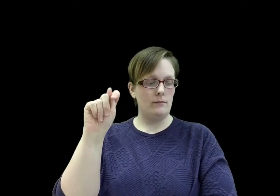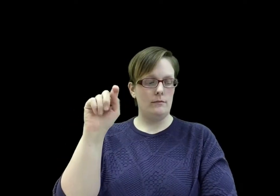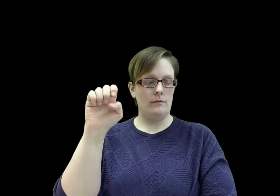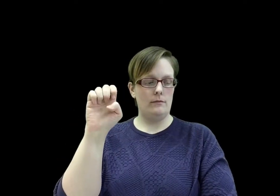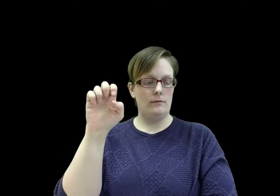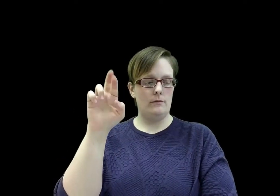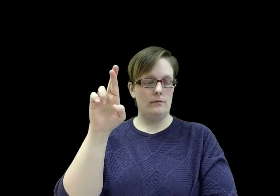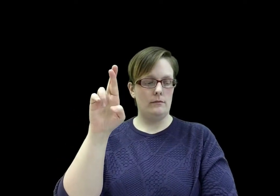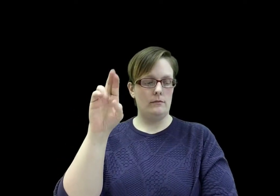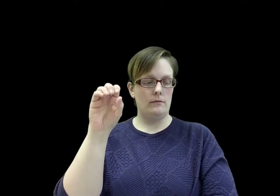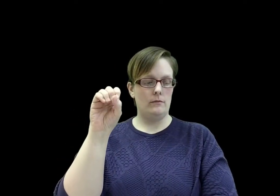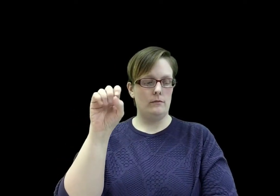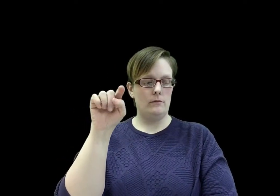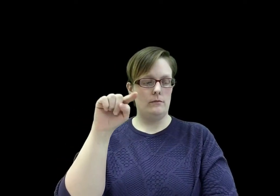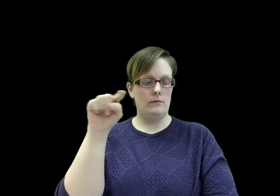The word heterozygous.